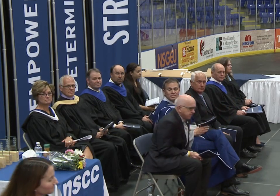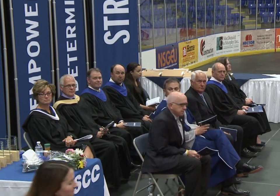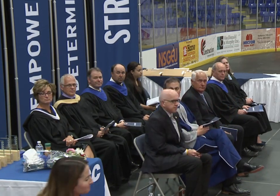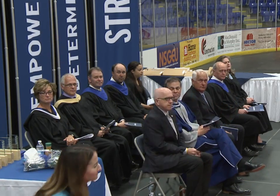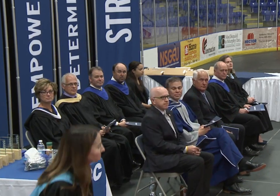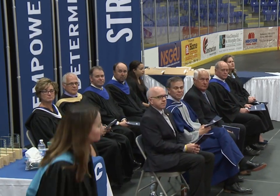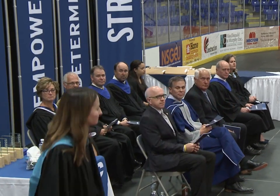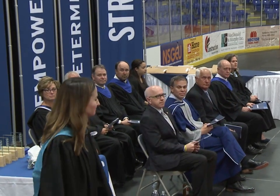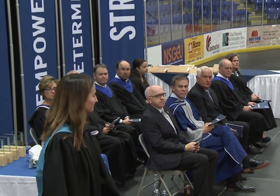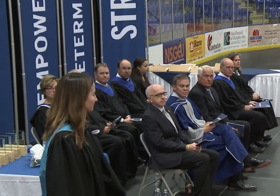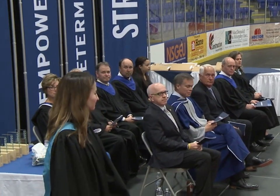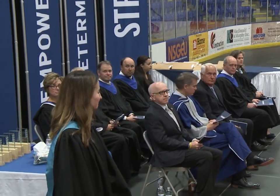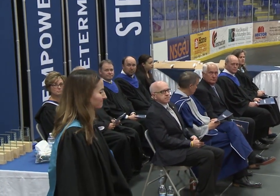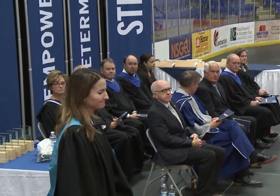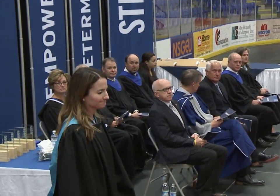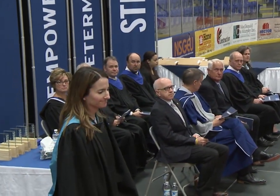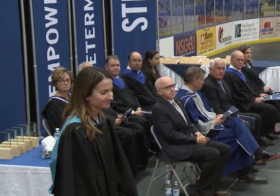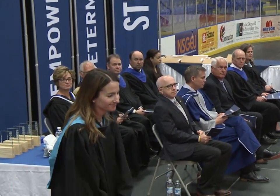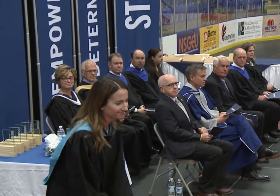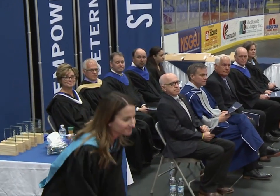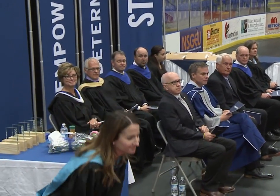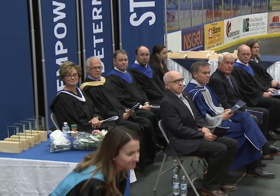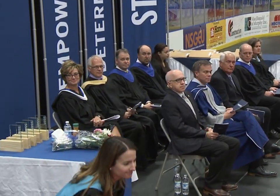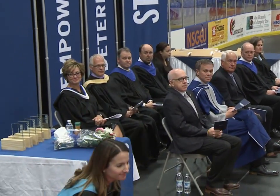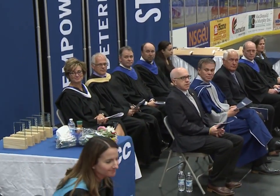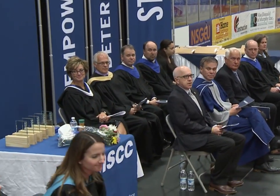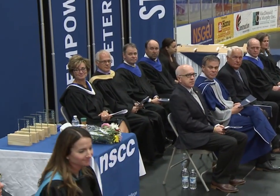Anna Burke, Vice President, Academic.